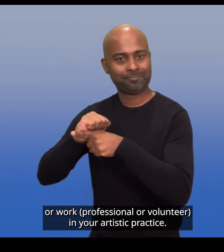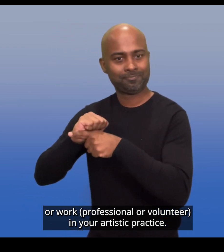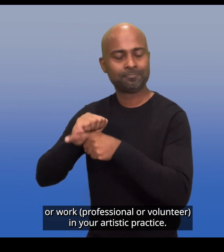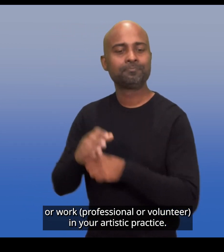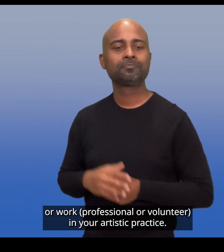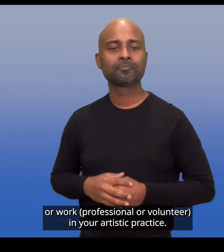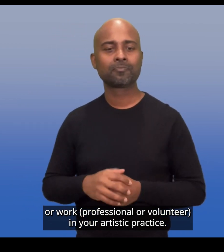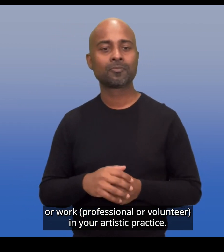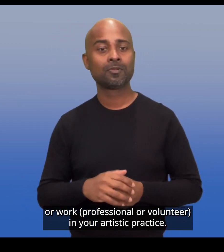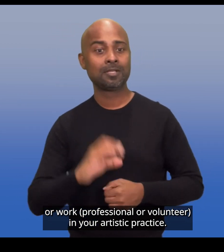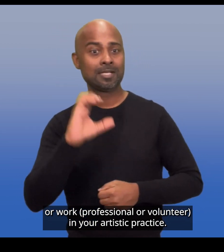practice.